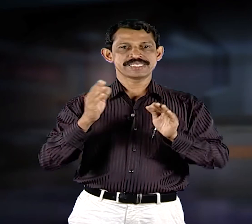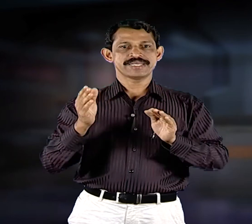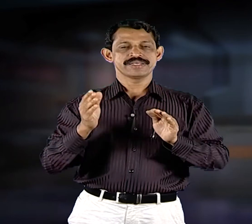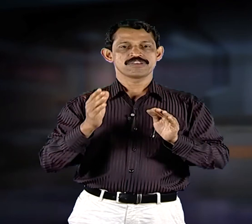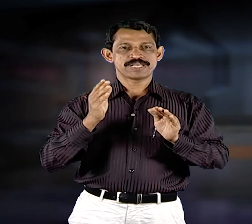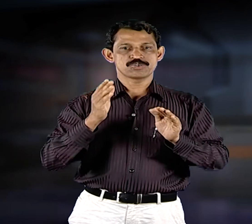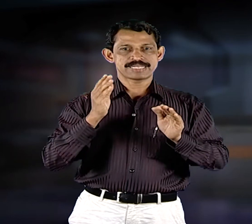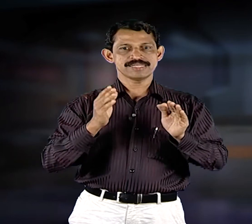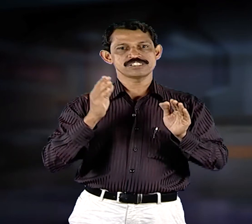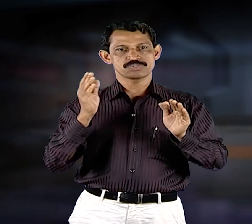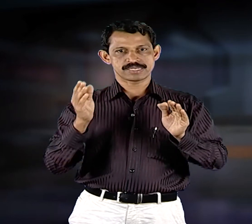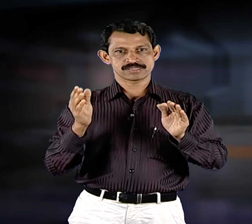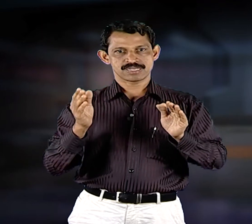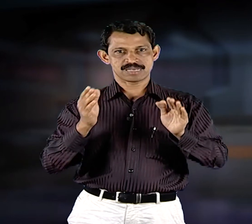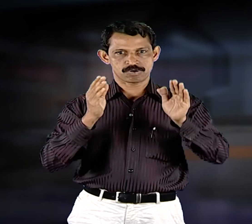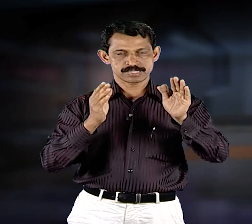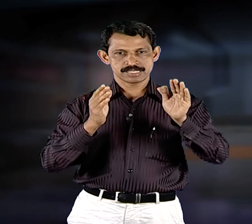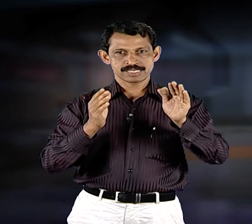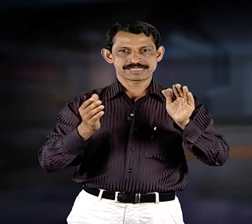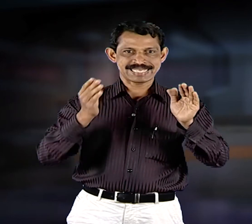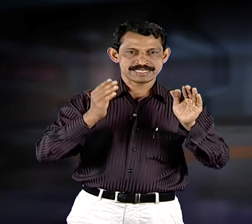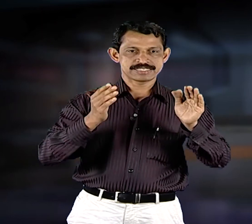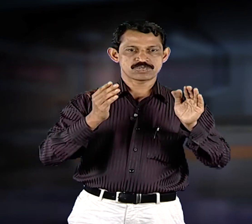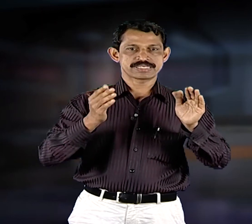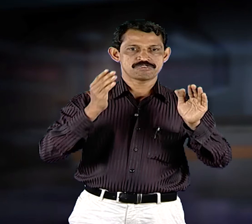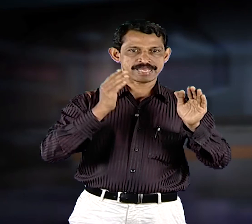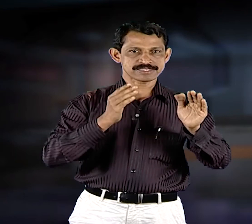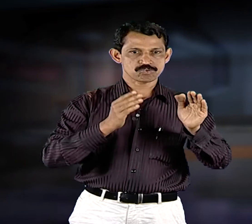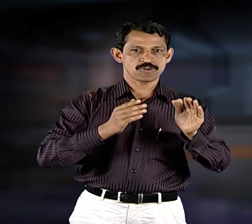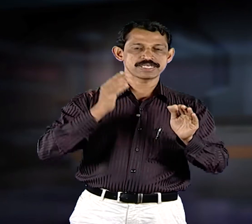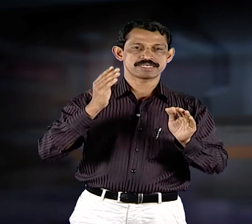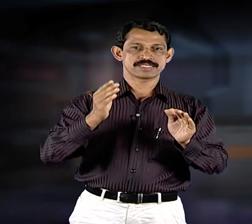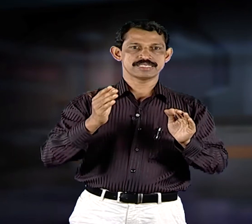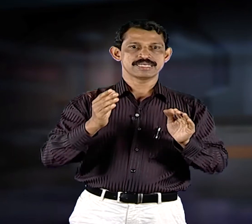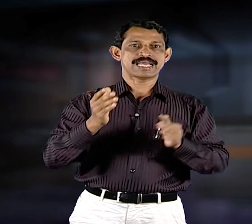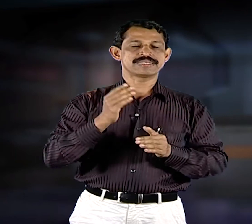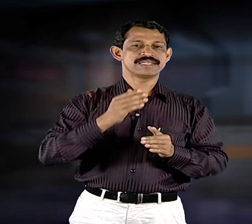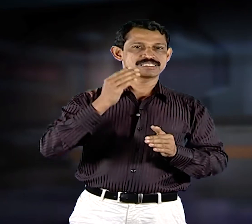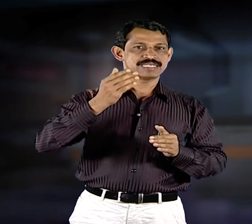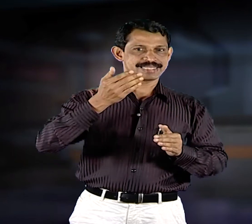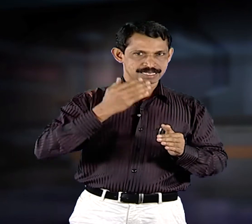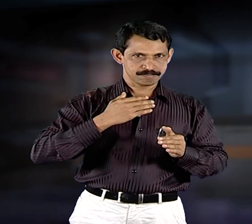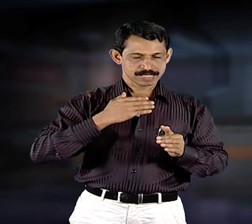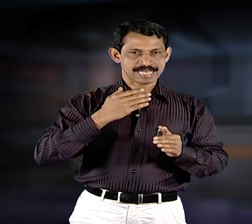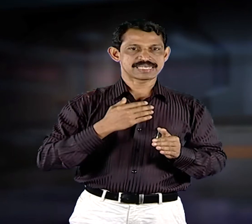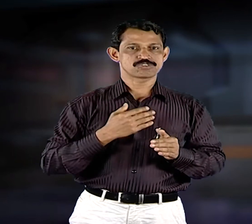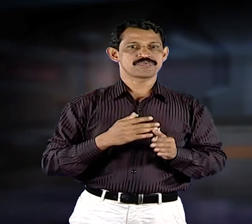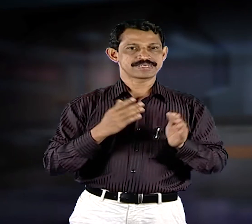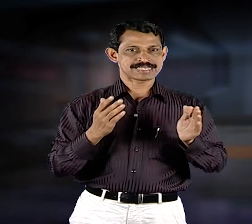a way to tell the students about the great historical facts of the country and instill in them a sense of